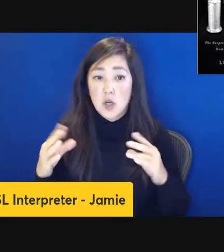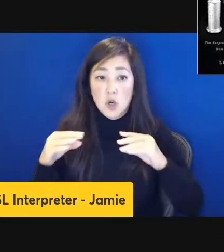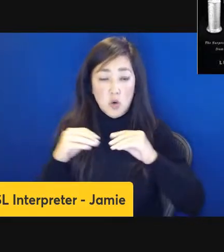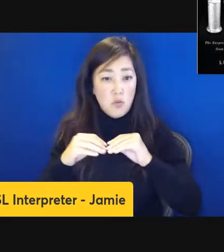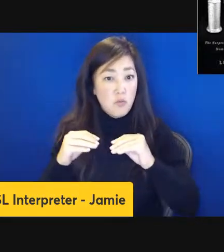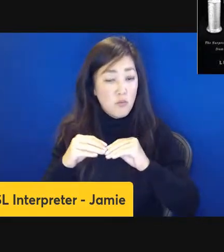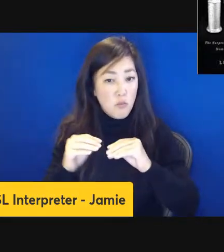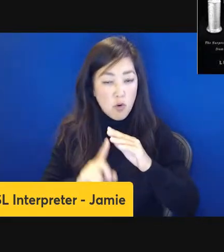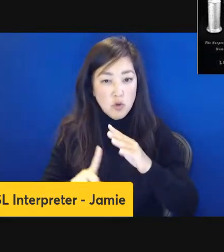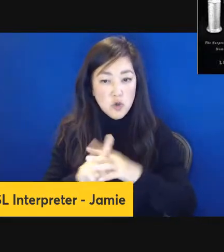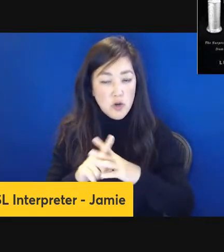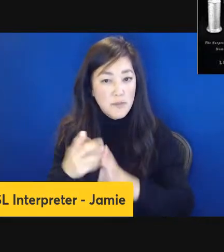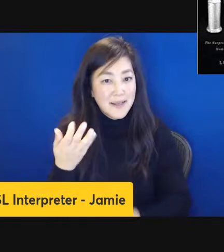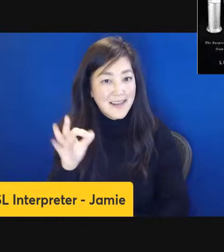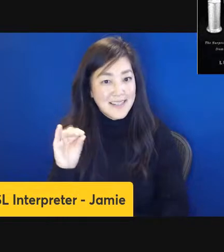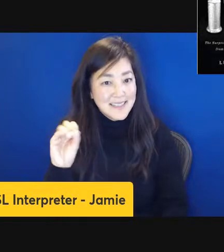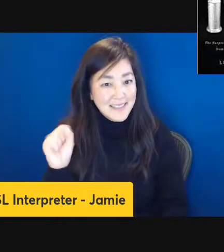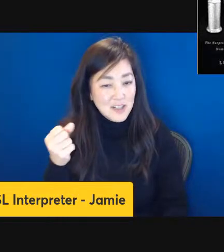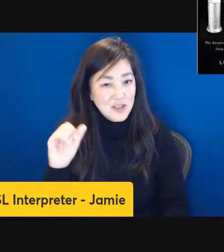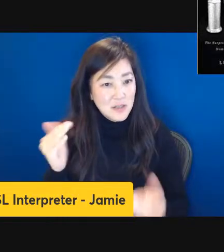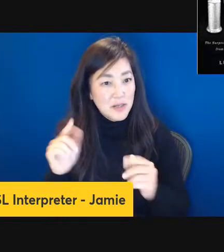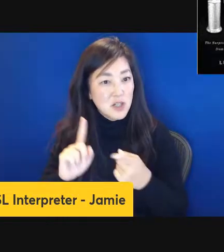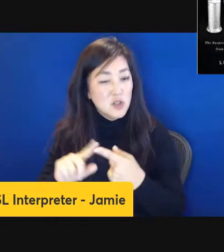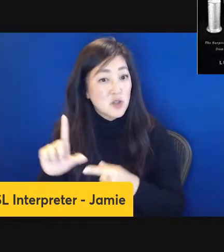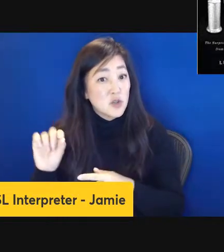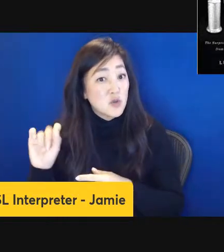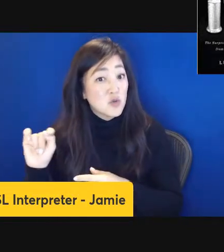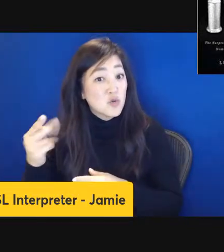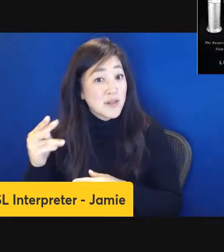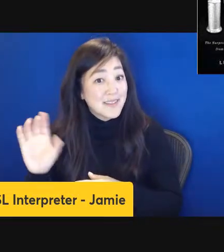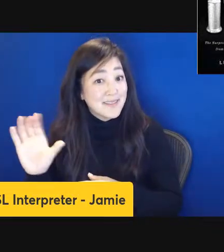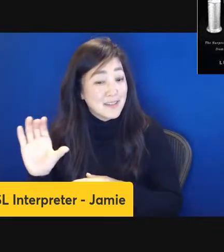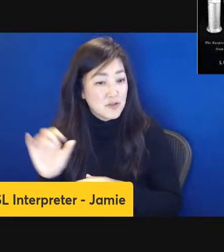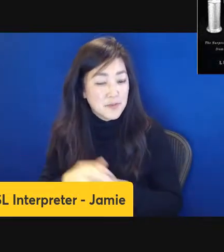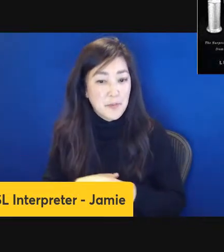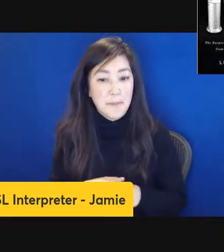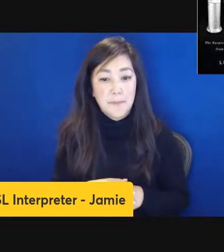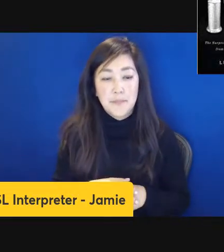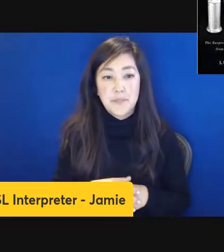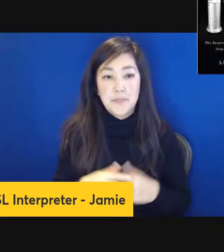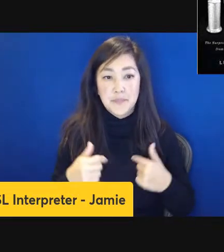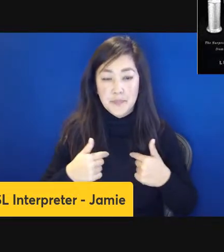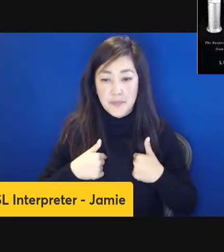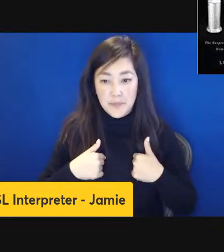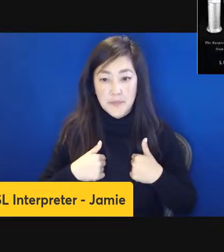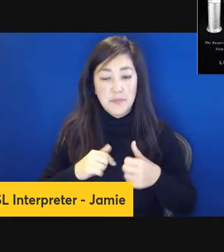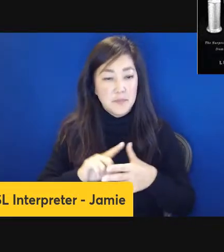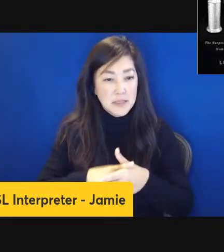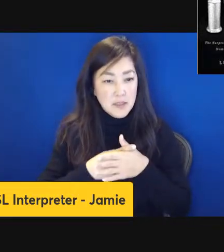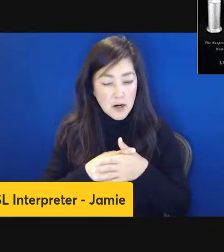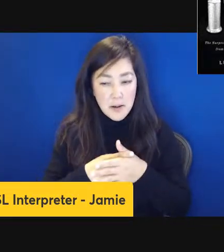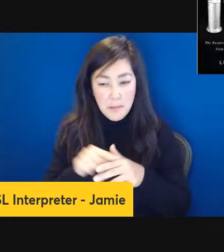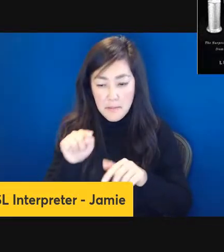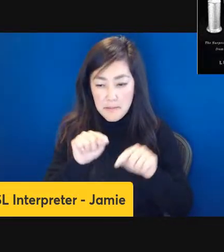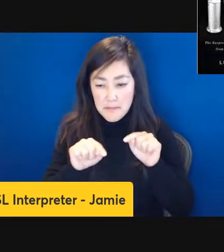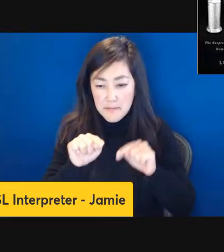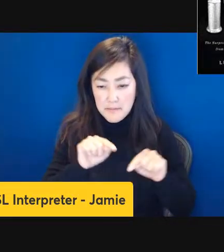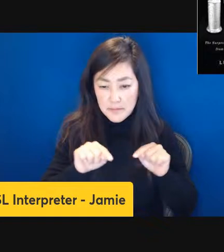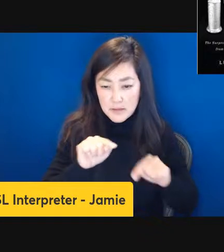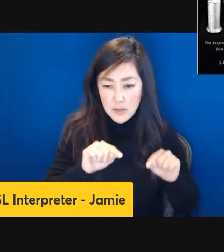19th century than in the 20th century. I began tracing the